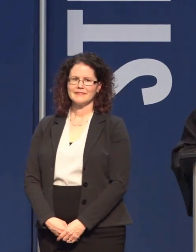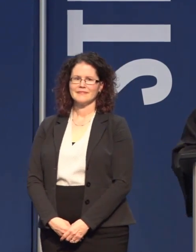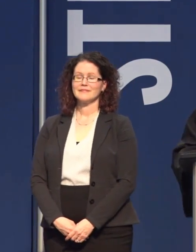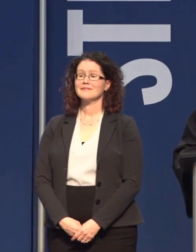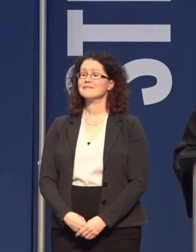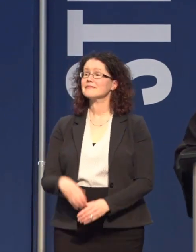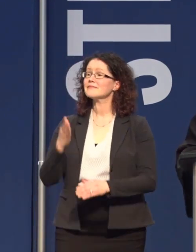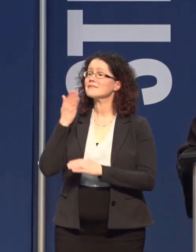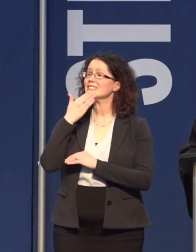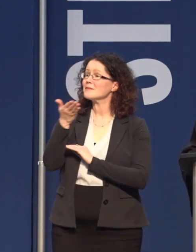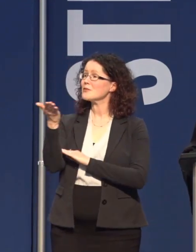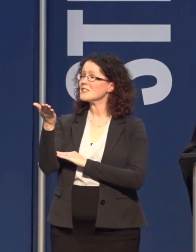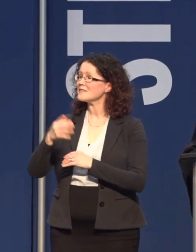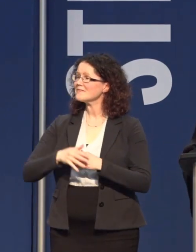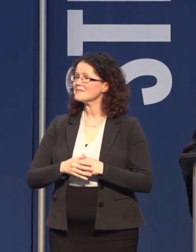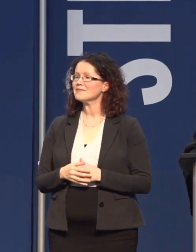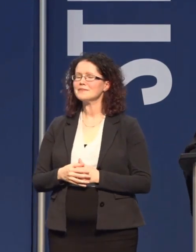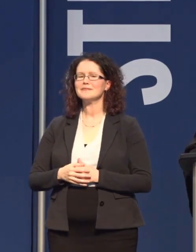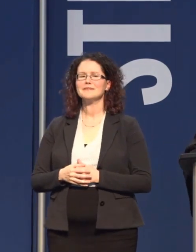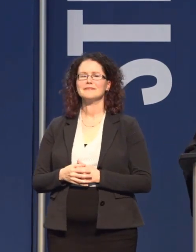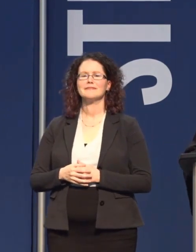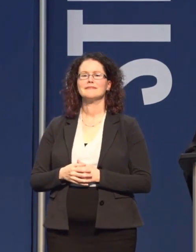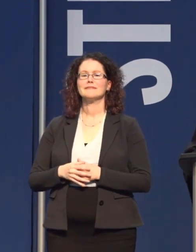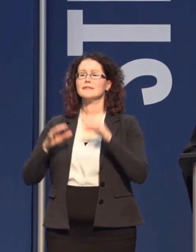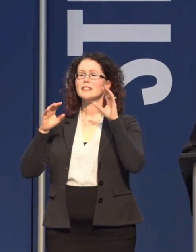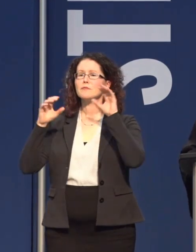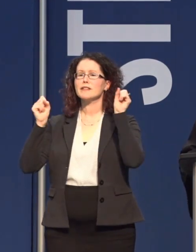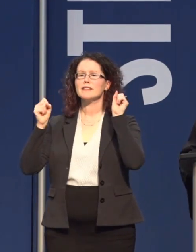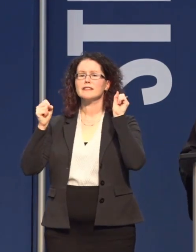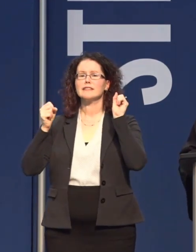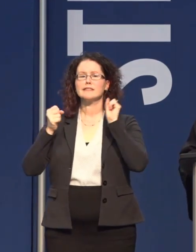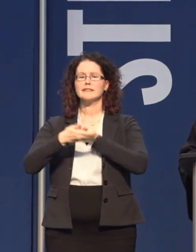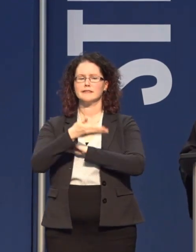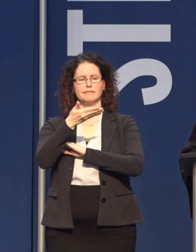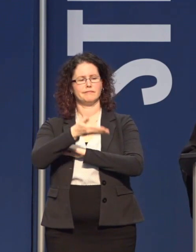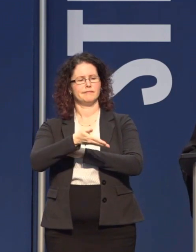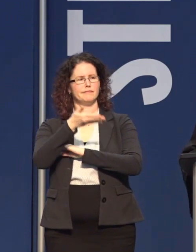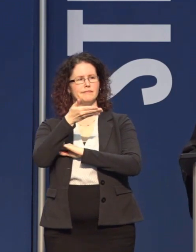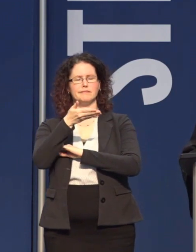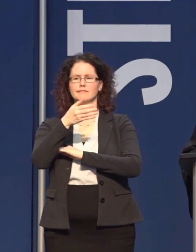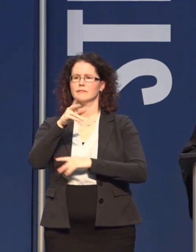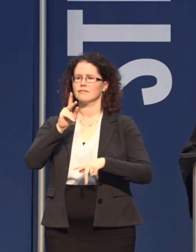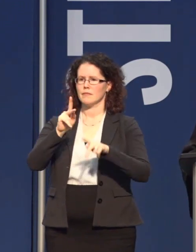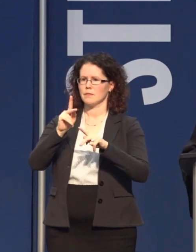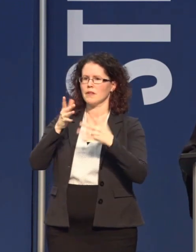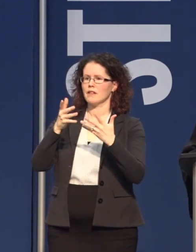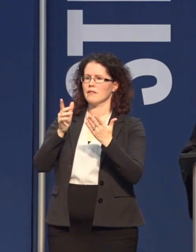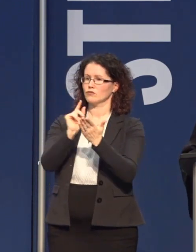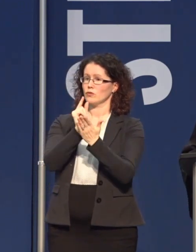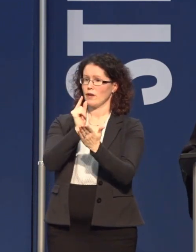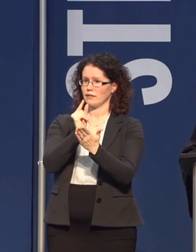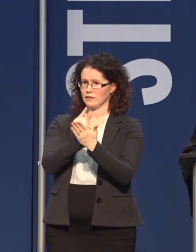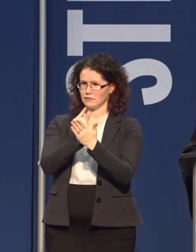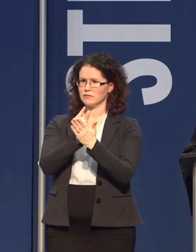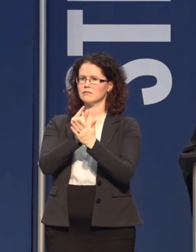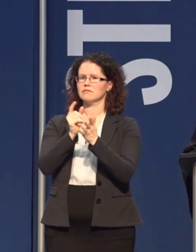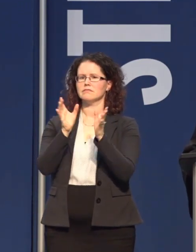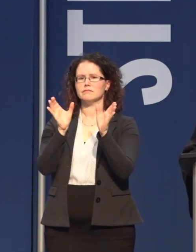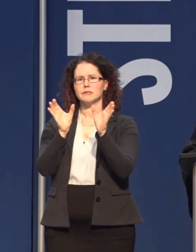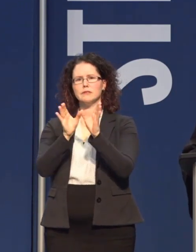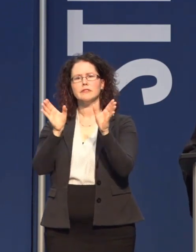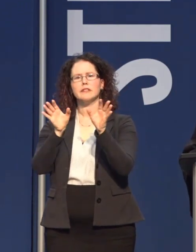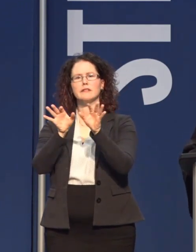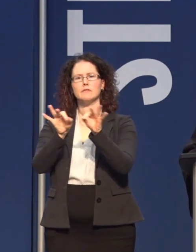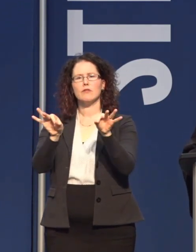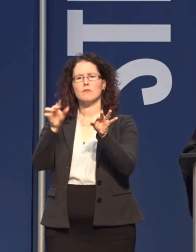Good morning, everyone. Mr. President, I present to you the following candidates who have completed all the requirements for credentials in the School